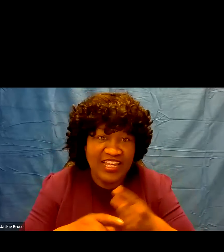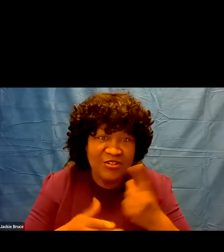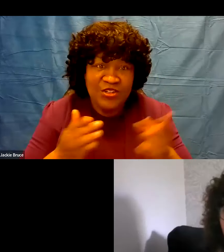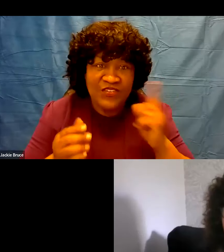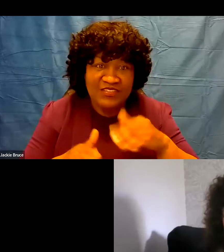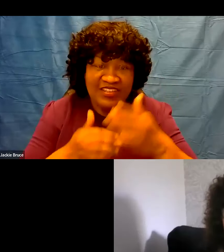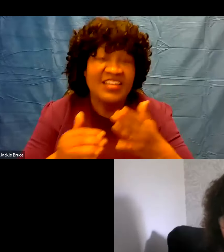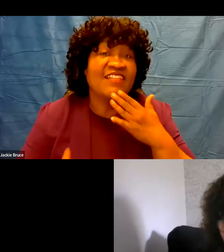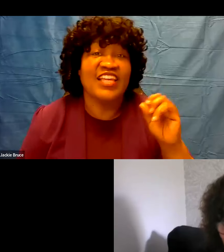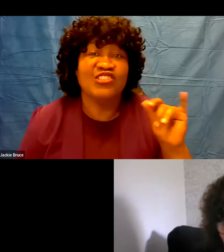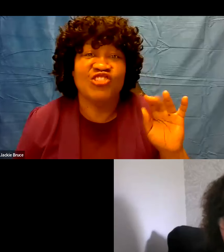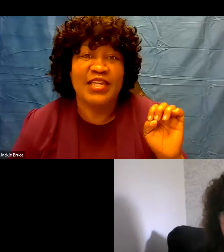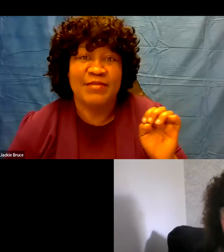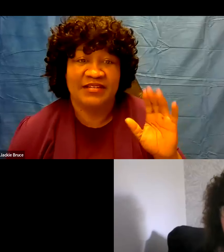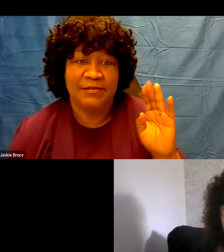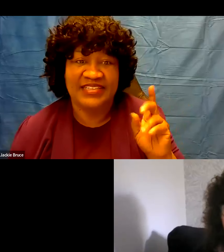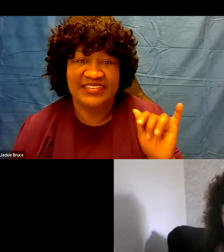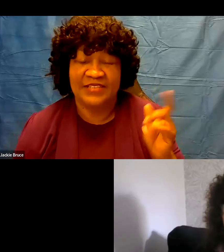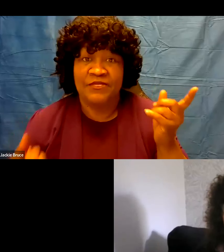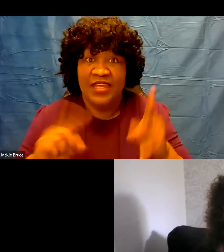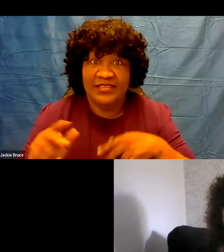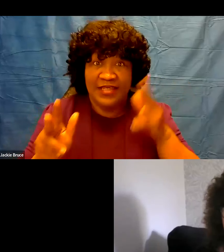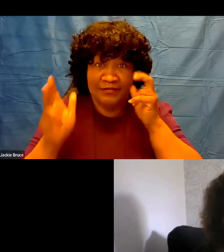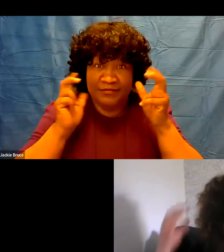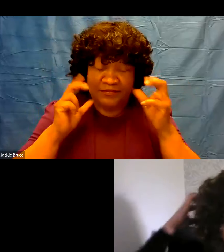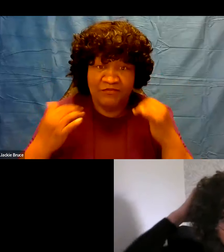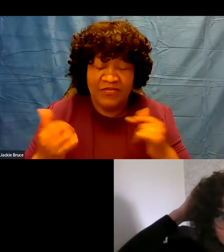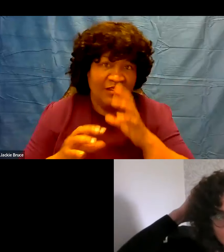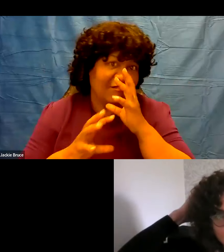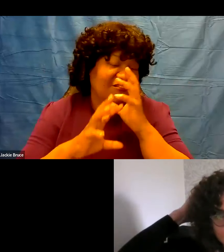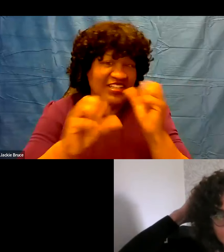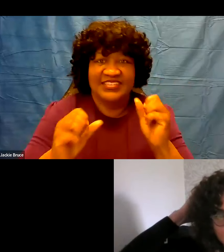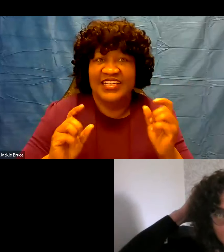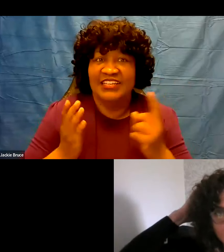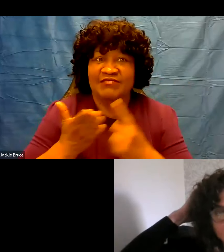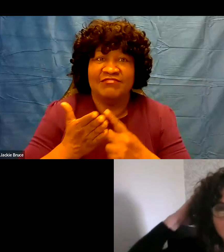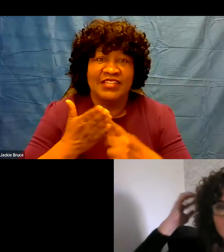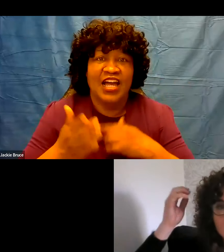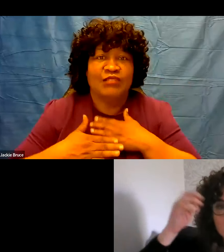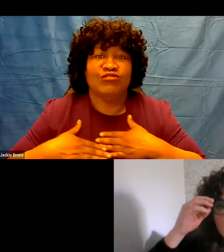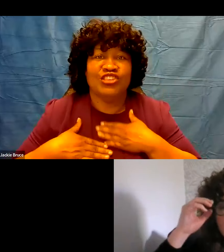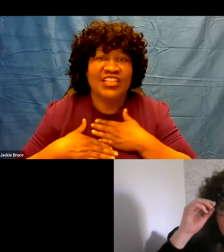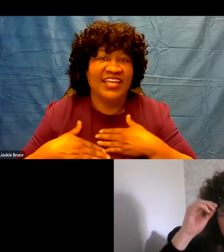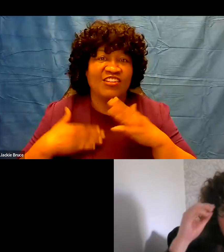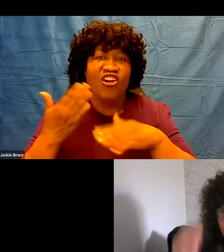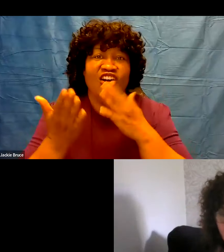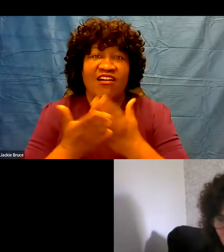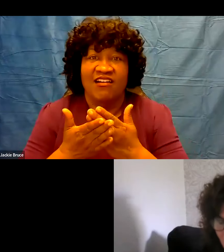Thanks, Jamie. So as I'm listening, fascinating conversation. I really appreciate all the